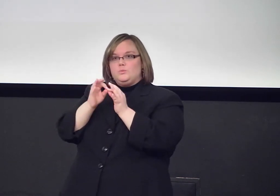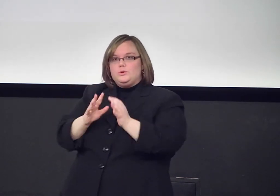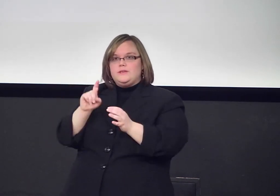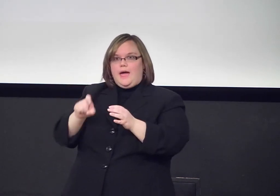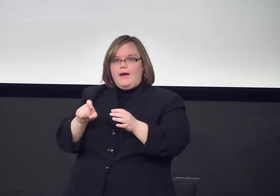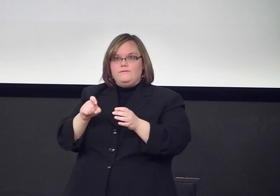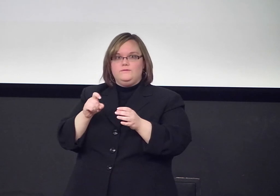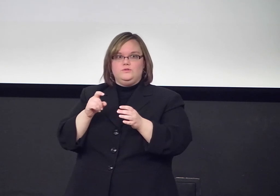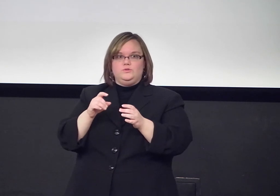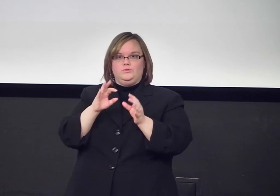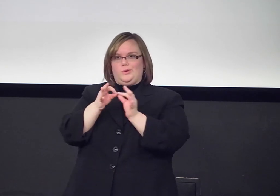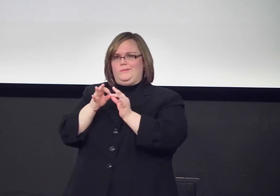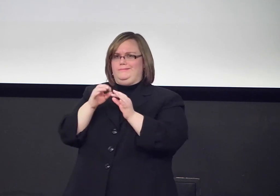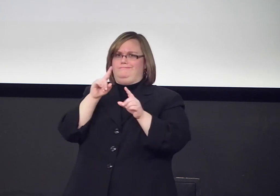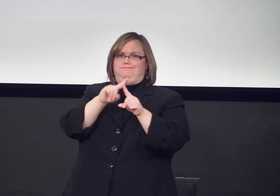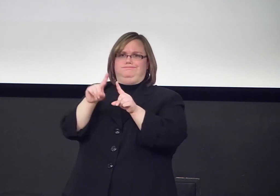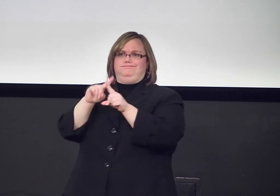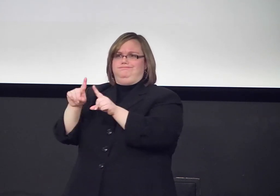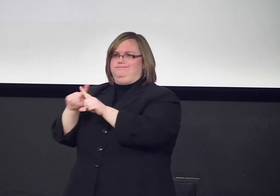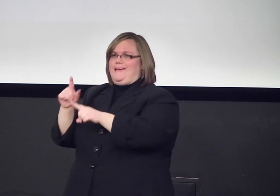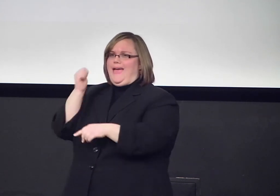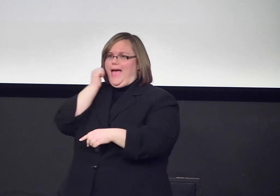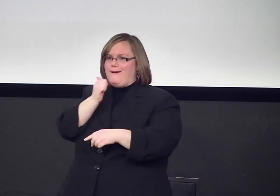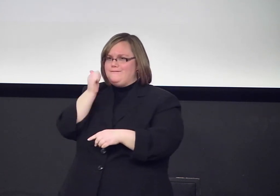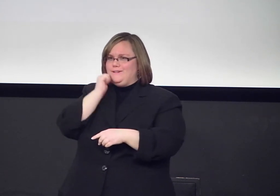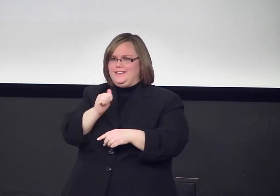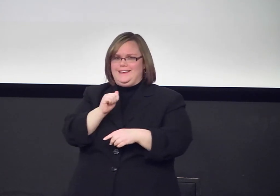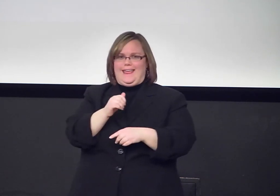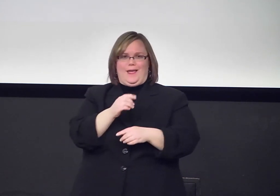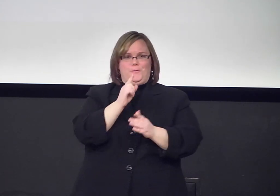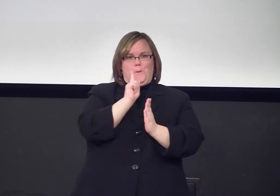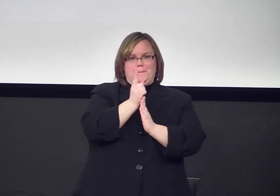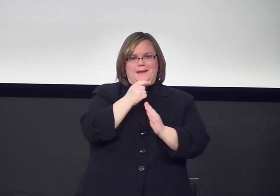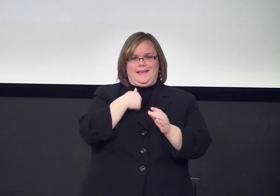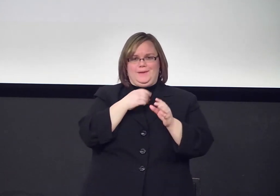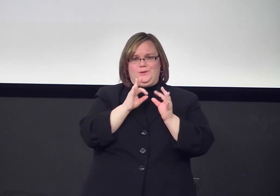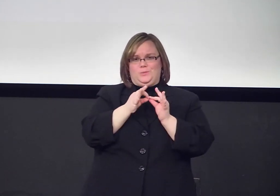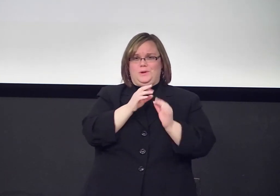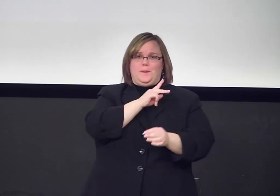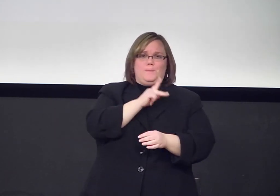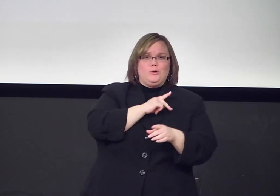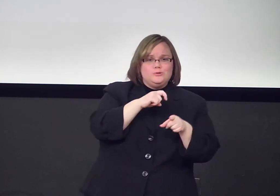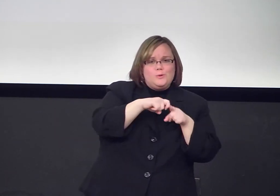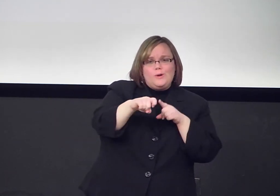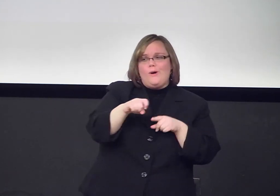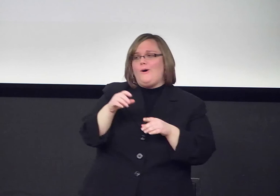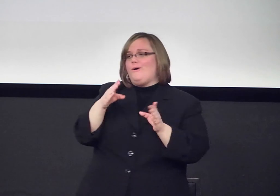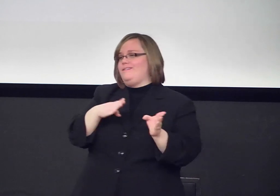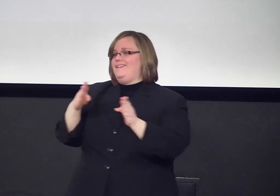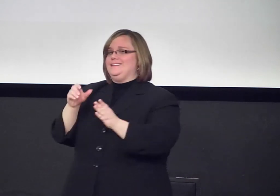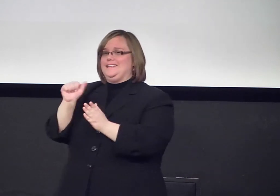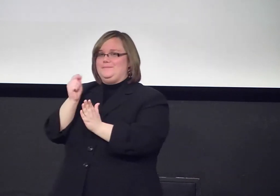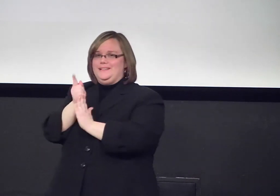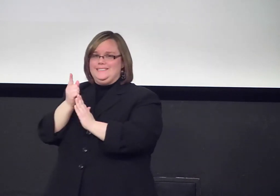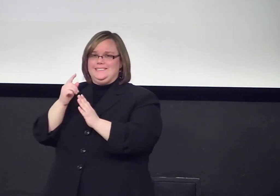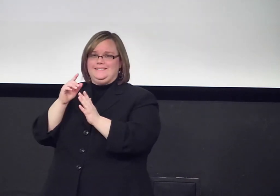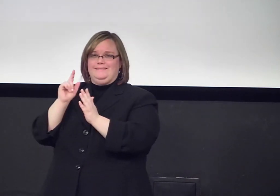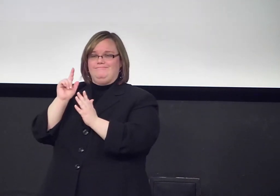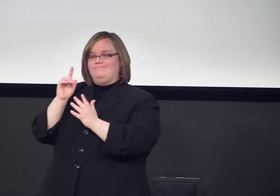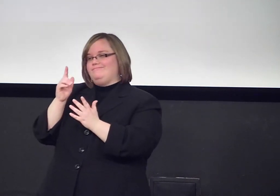It'd be nice to add more variation in types of calls in the future. Often you're